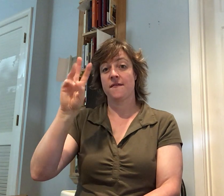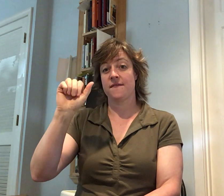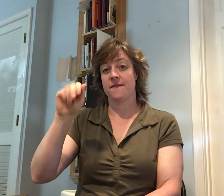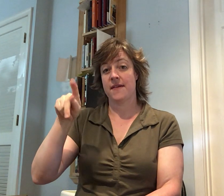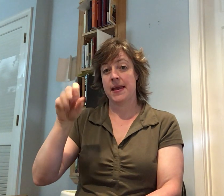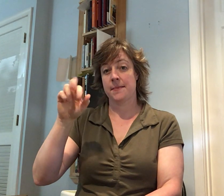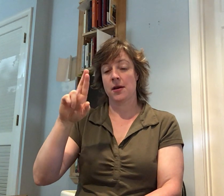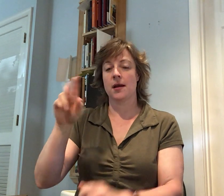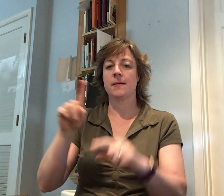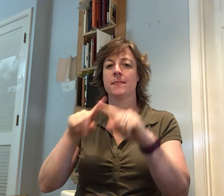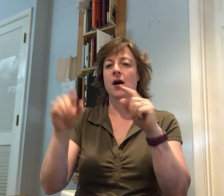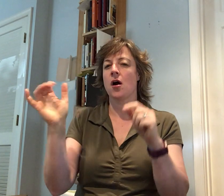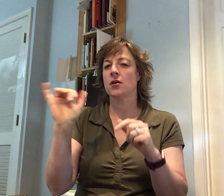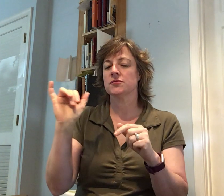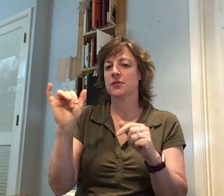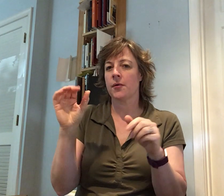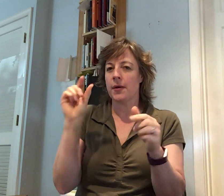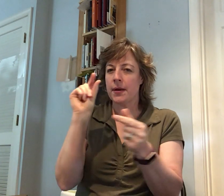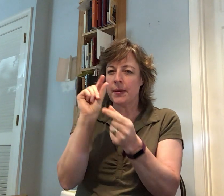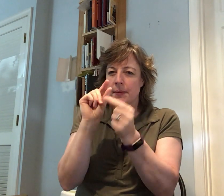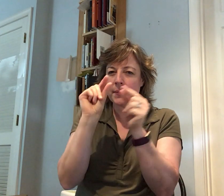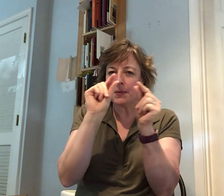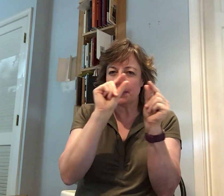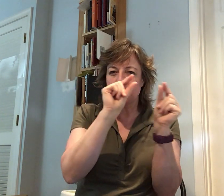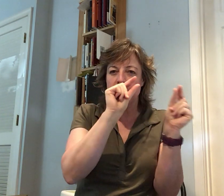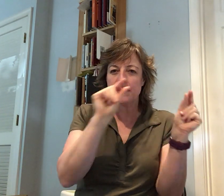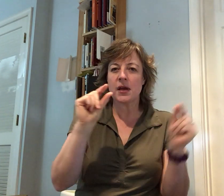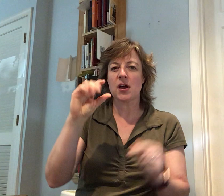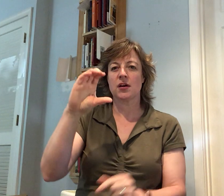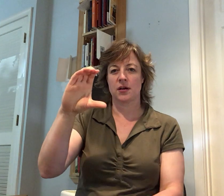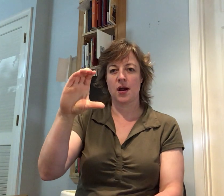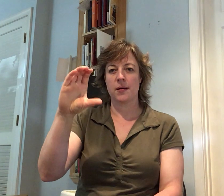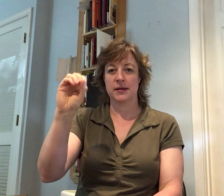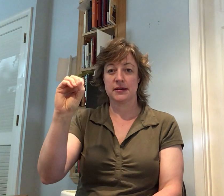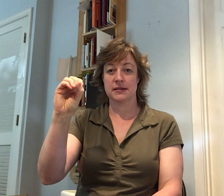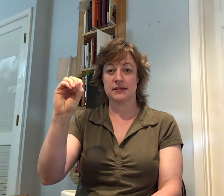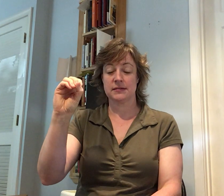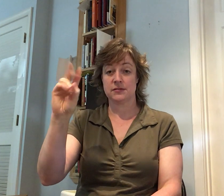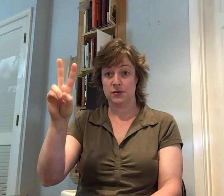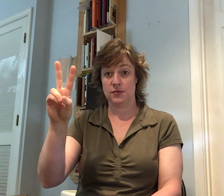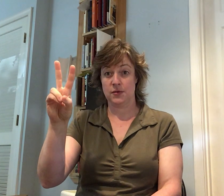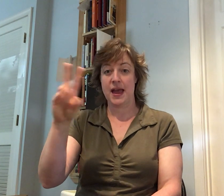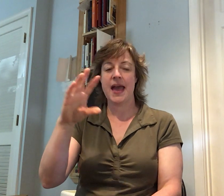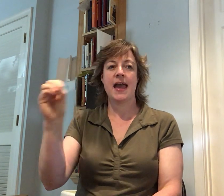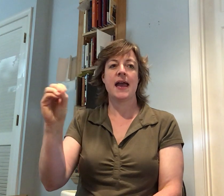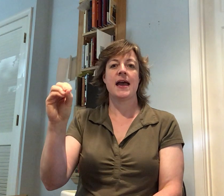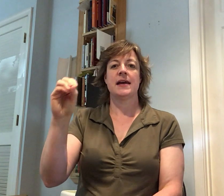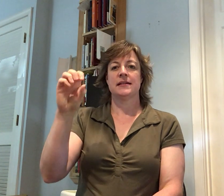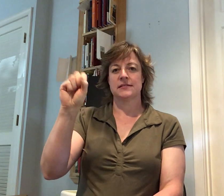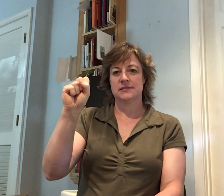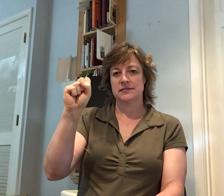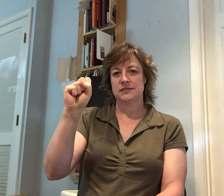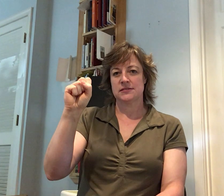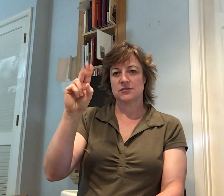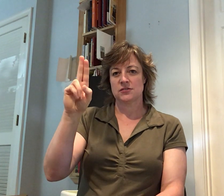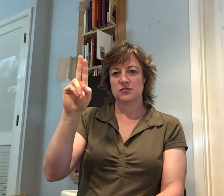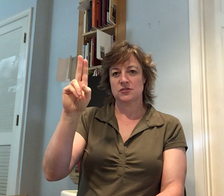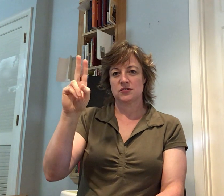amounts of other gases, such as carbon dioxide and sulfur dioxide. This gas